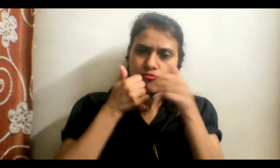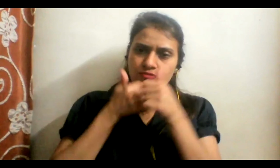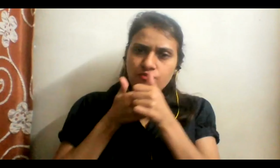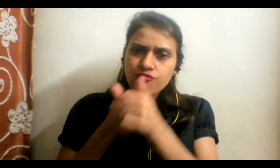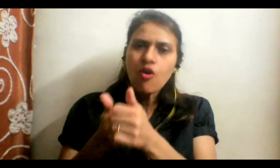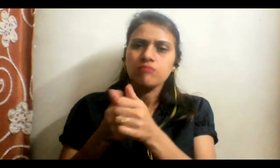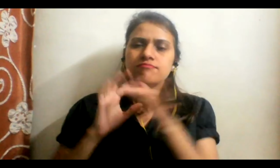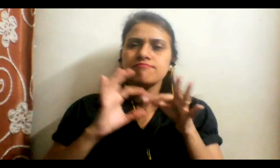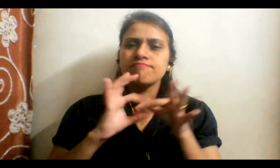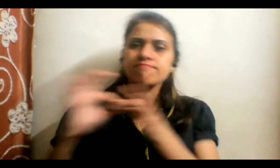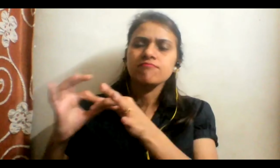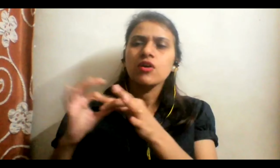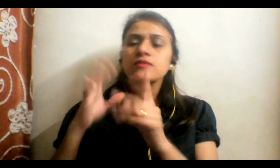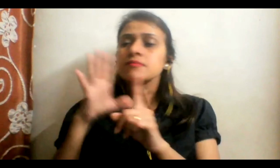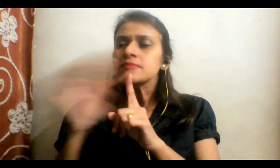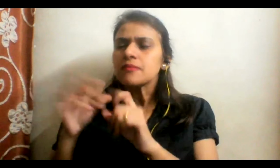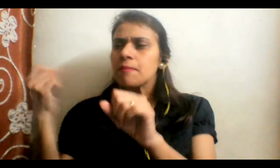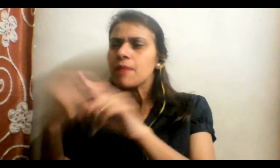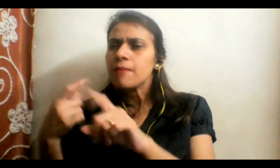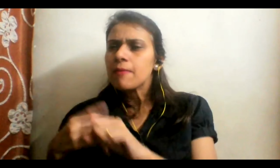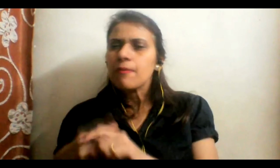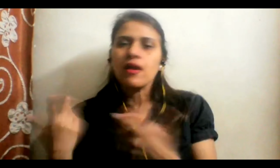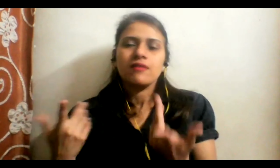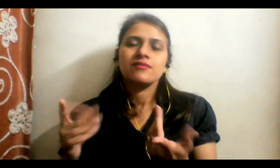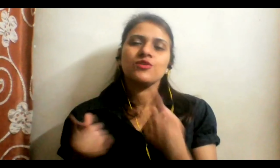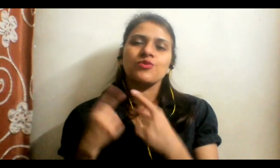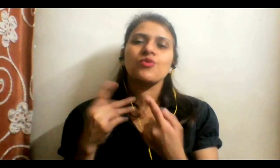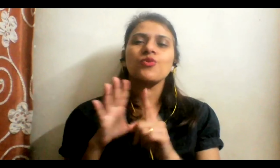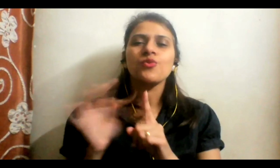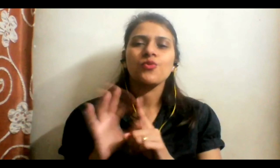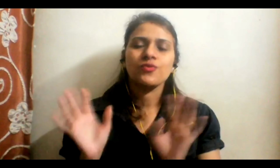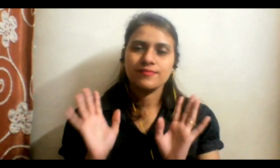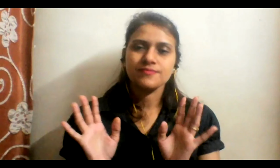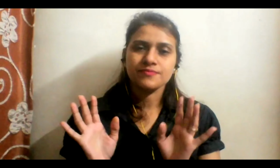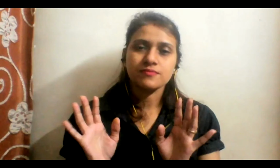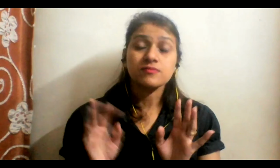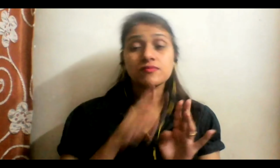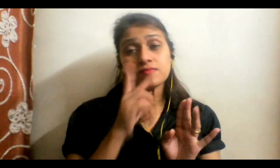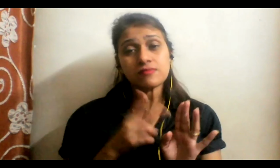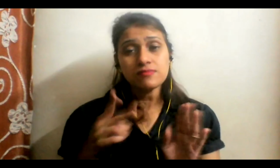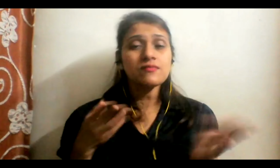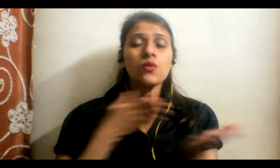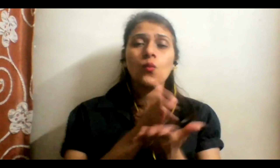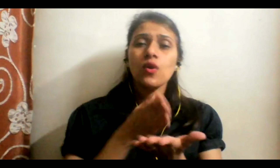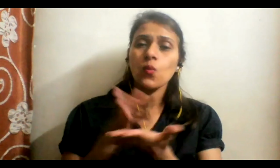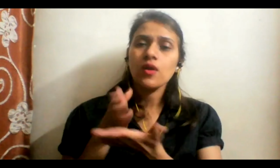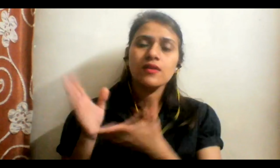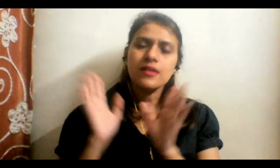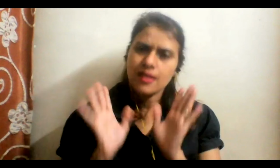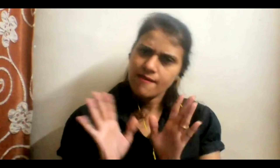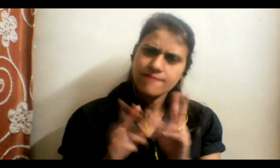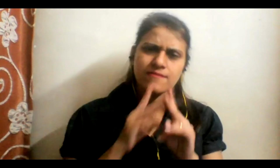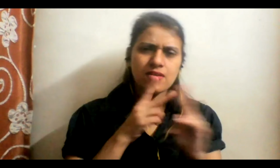on that, you find out what's more suitable for that, and you go with that. Obviously there are methods that as a researcher with time you become